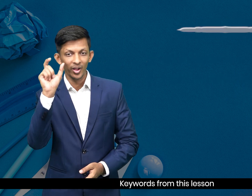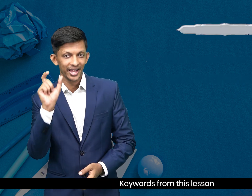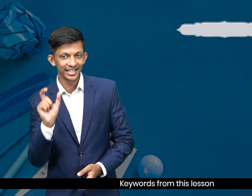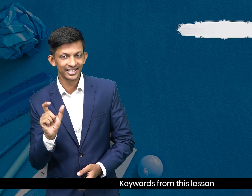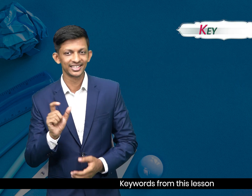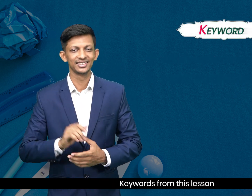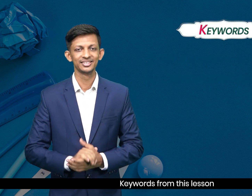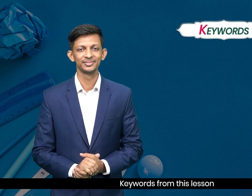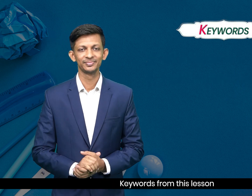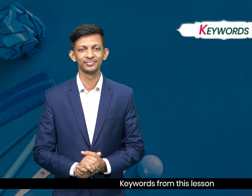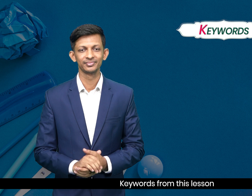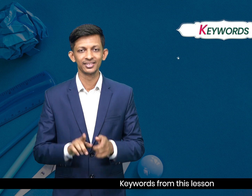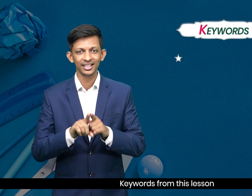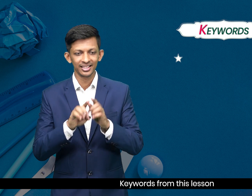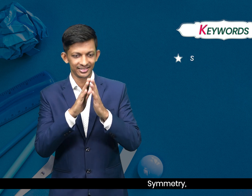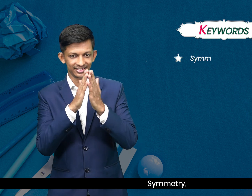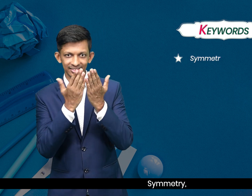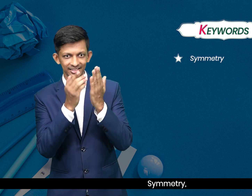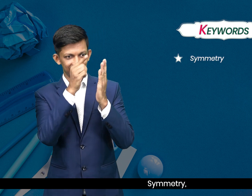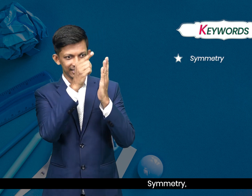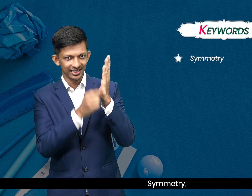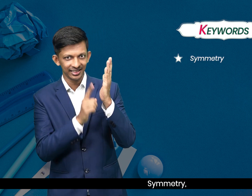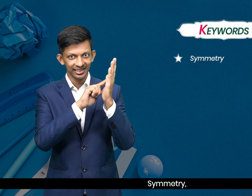Keywords from this lesson are symmetry,